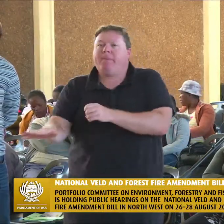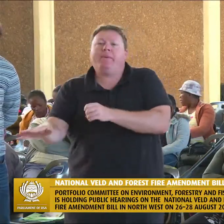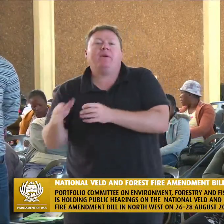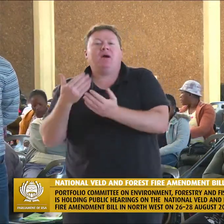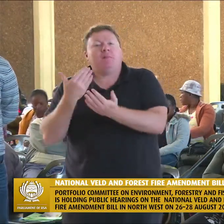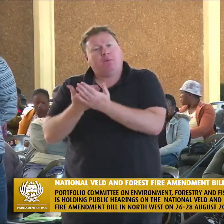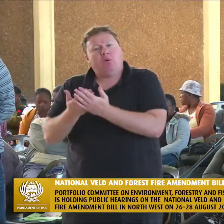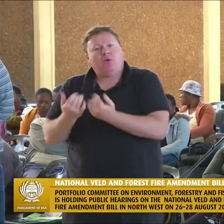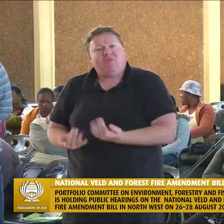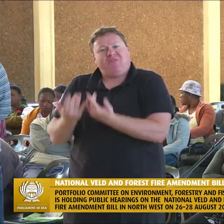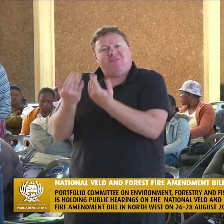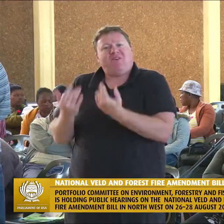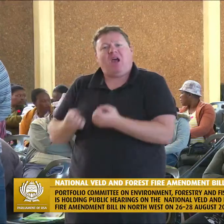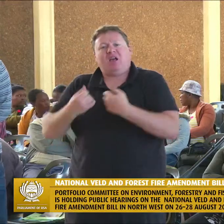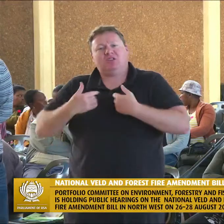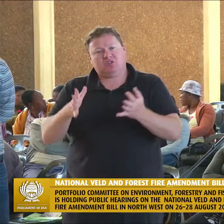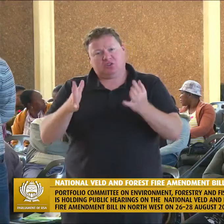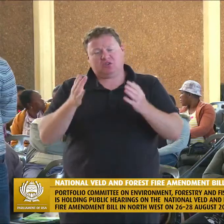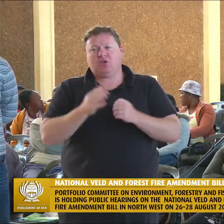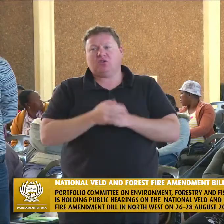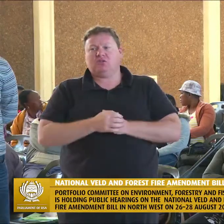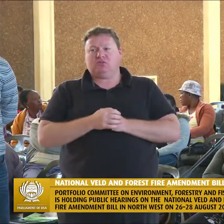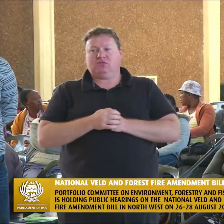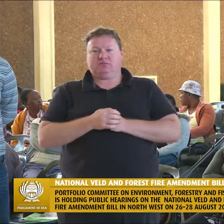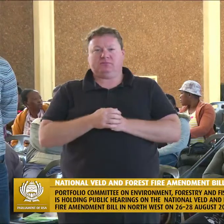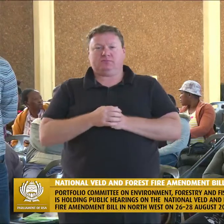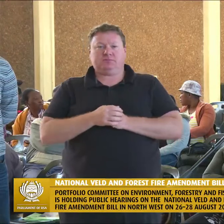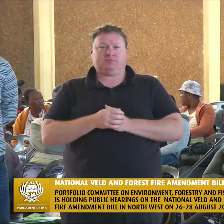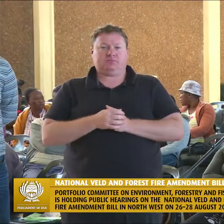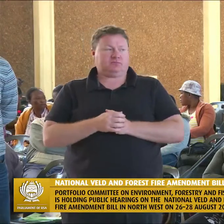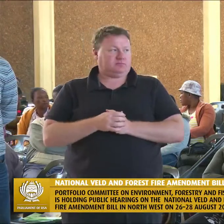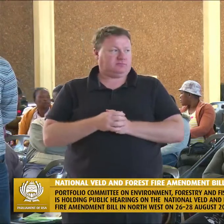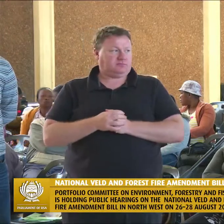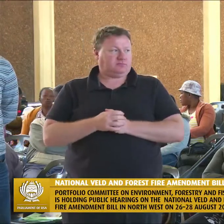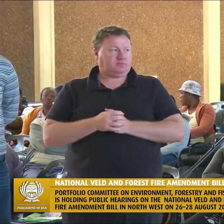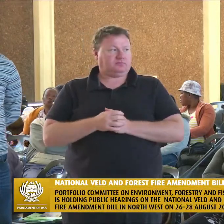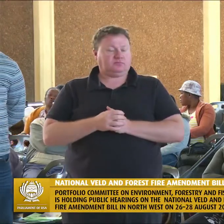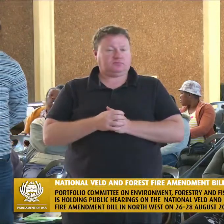bottle or a plastic can cause fire on its own